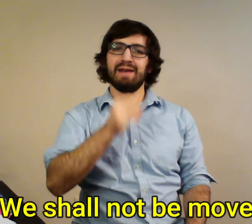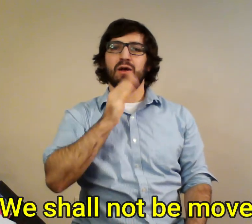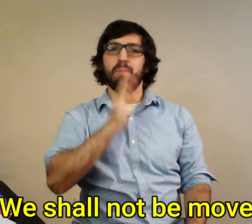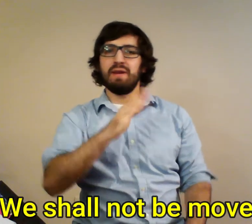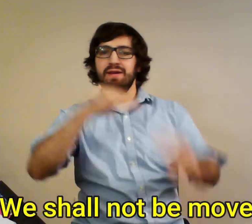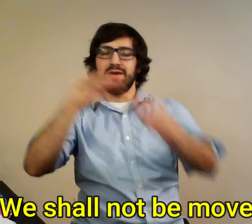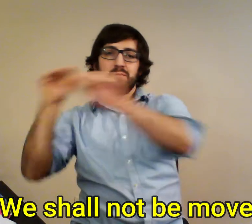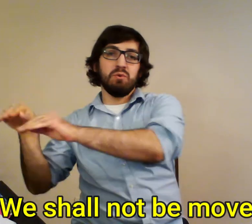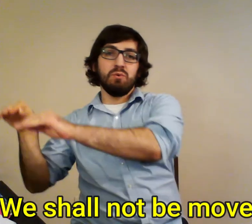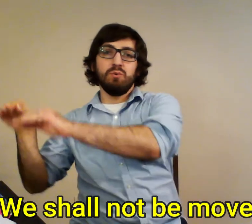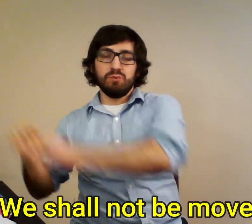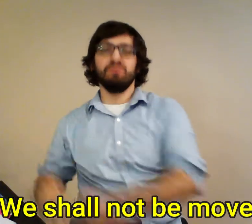be